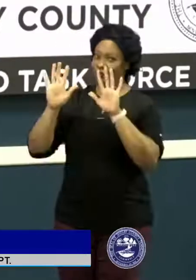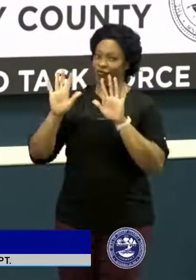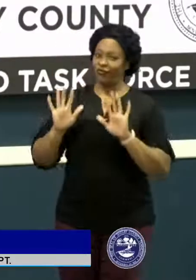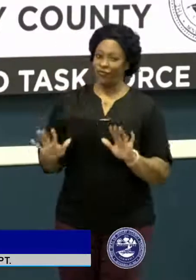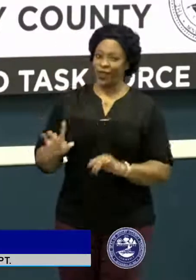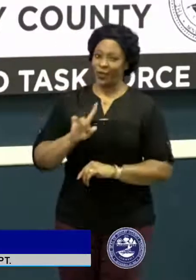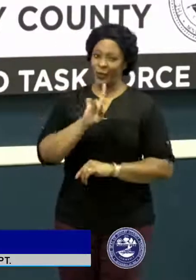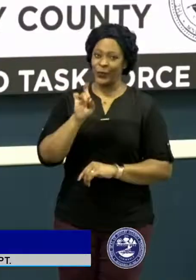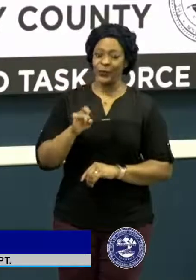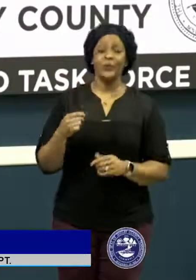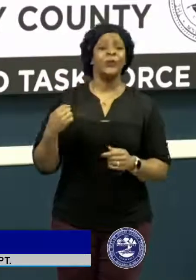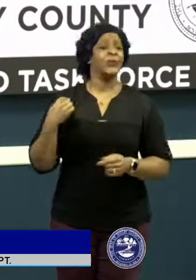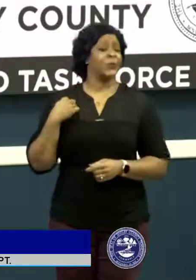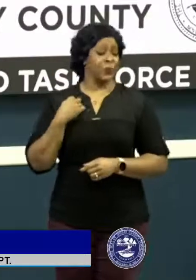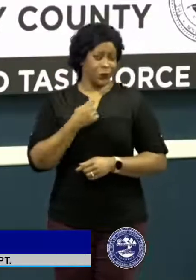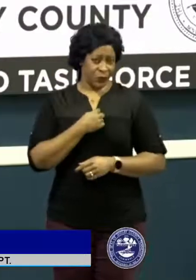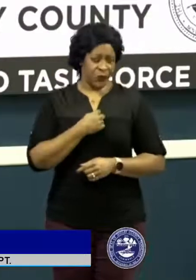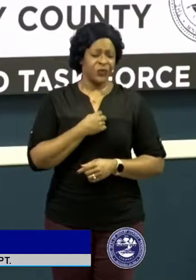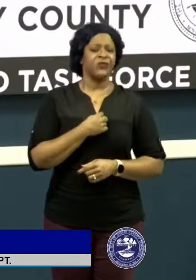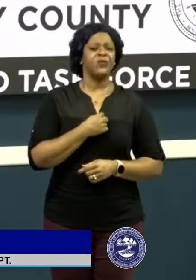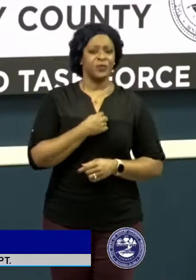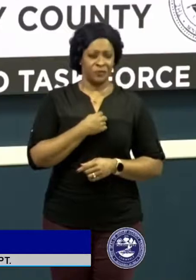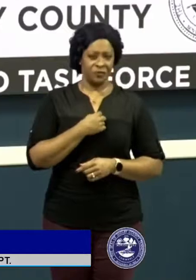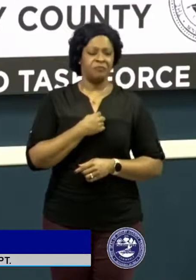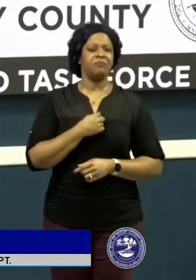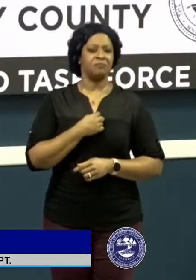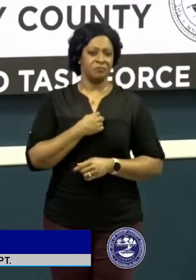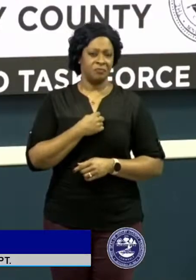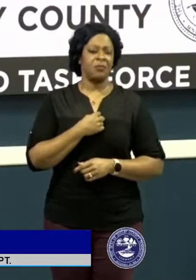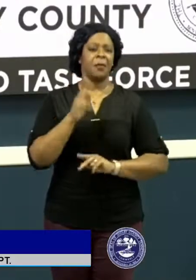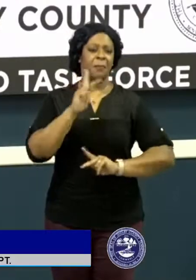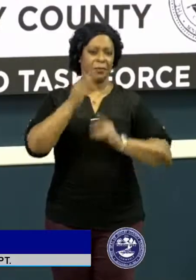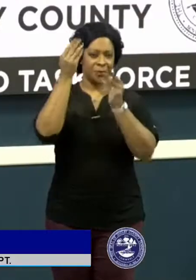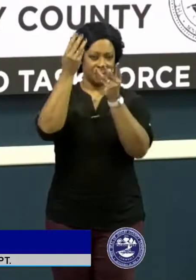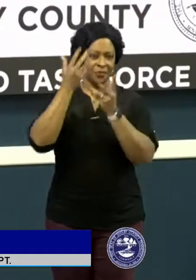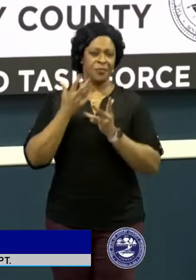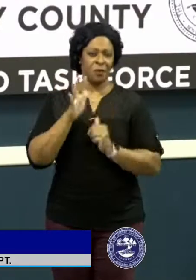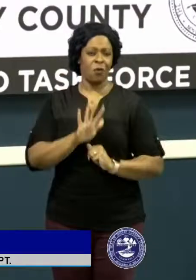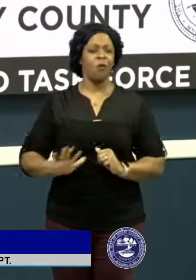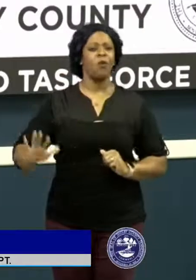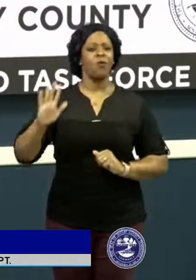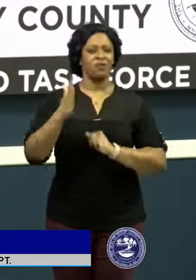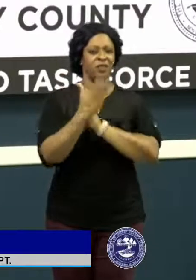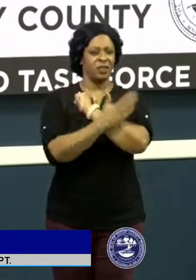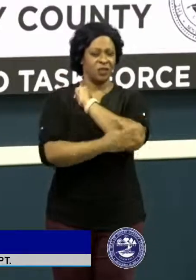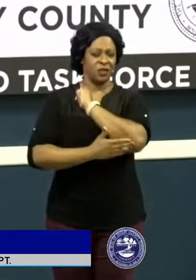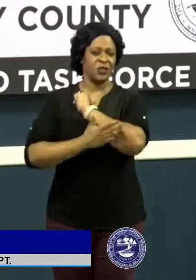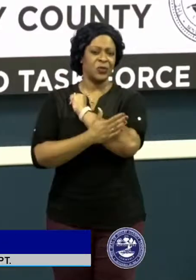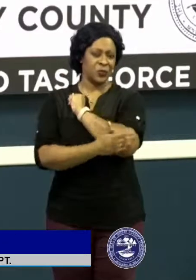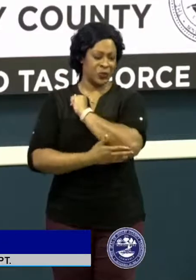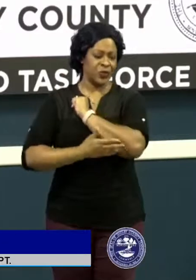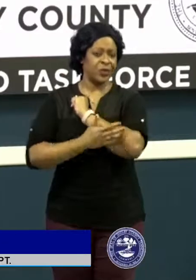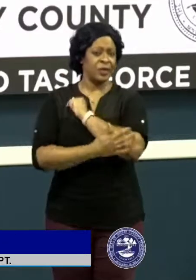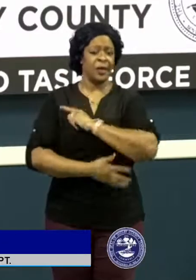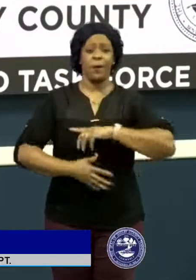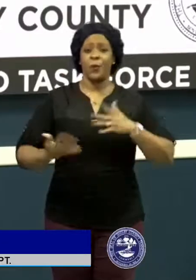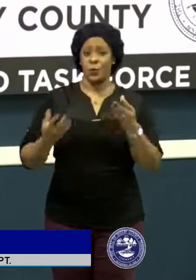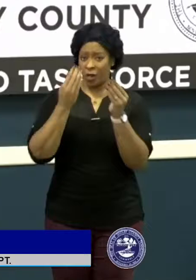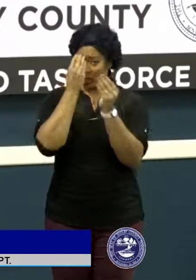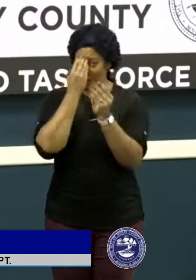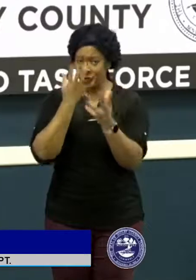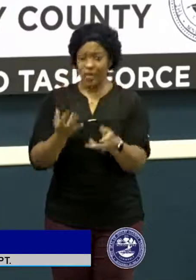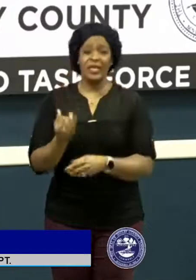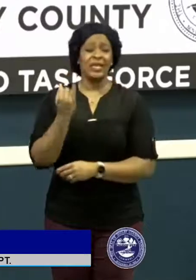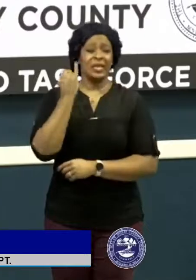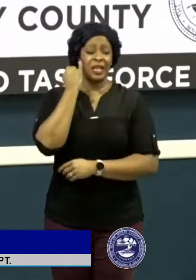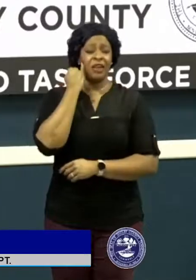question. So we have had some reports of that around the country. What we would say is that if you